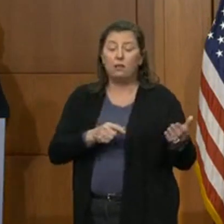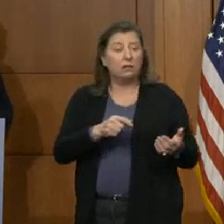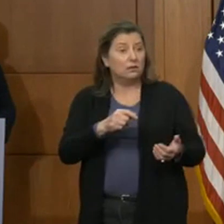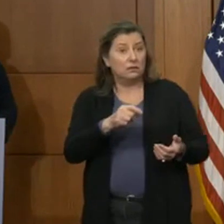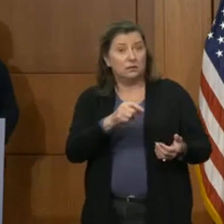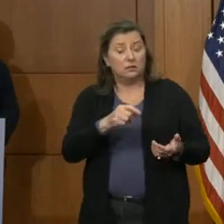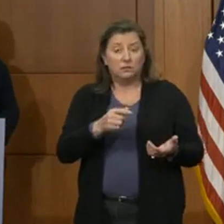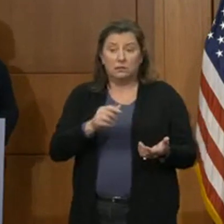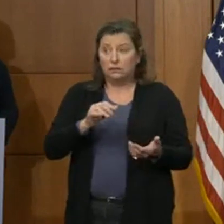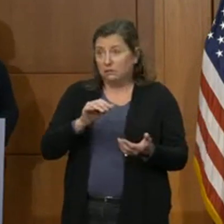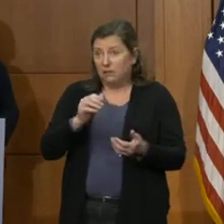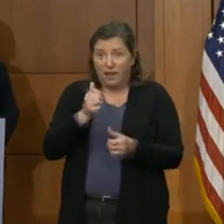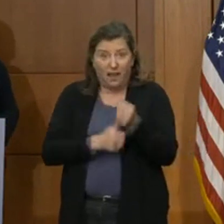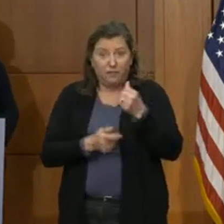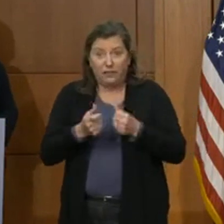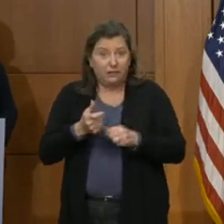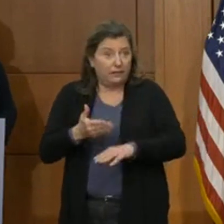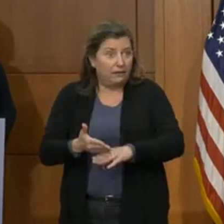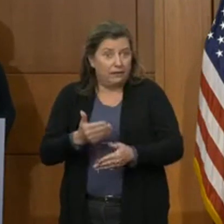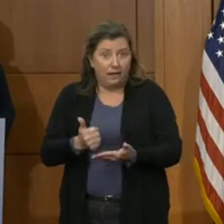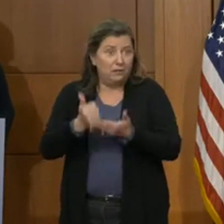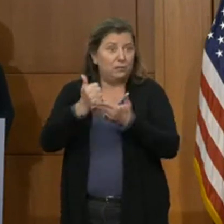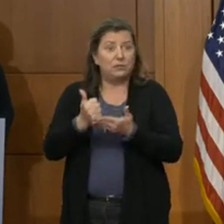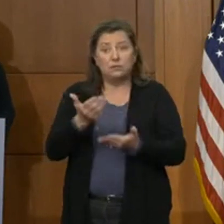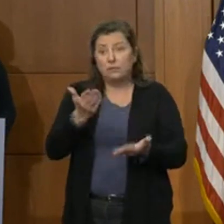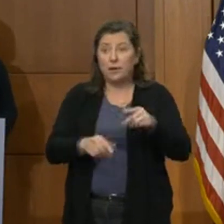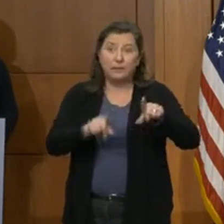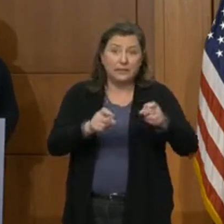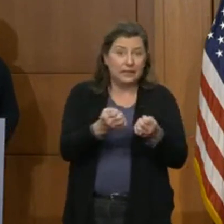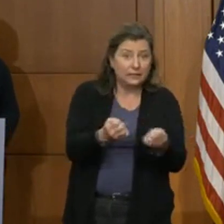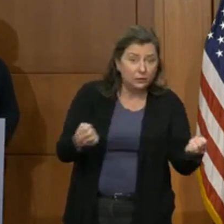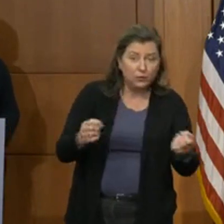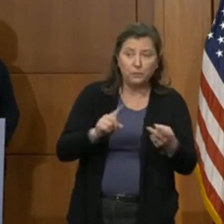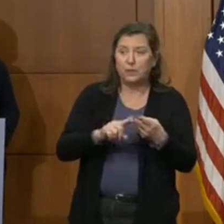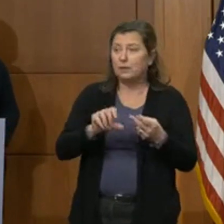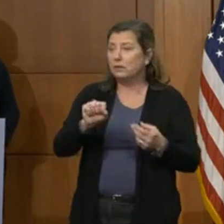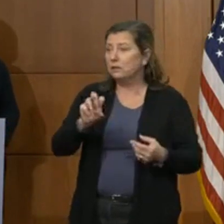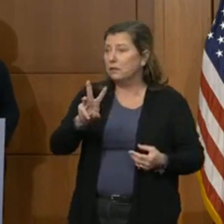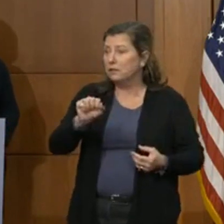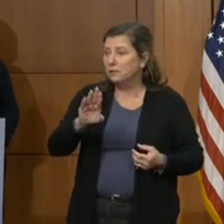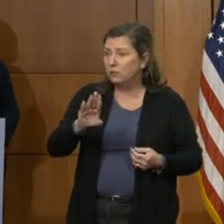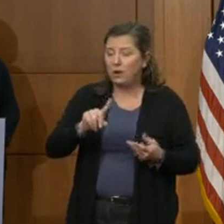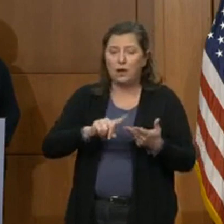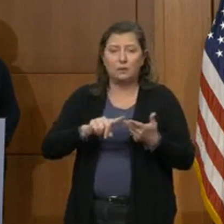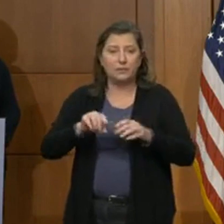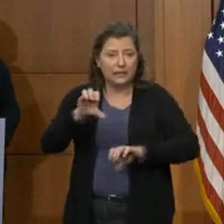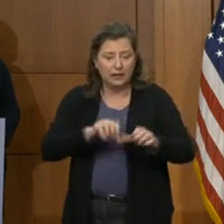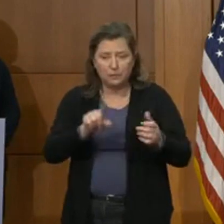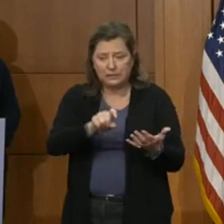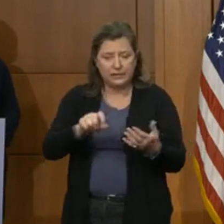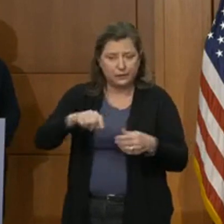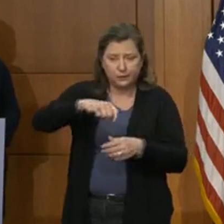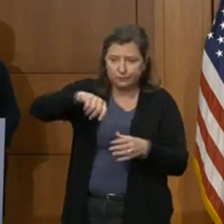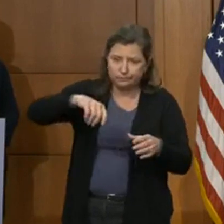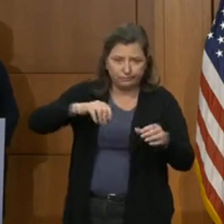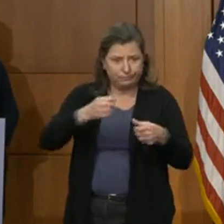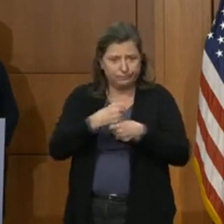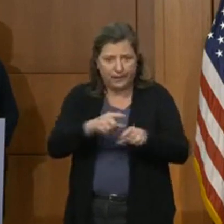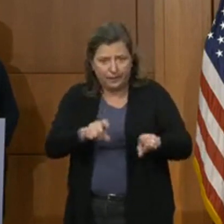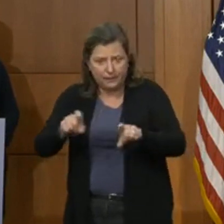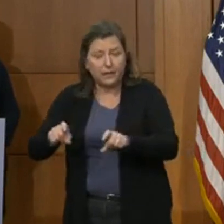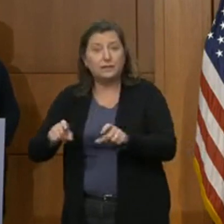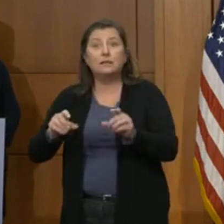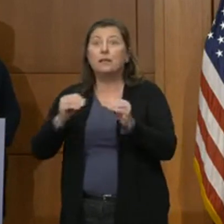right now, whether it be testing equipment, in swabs, reagents. The more we can get, the